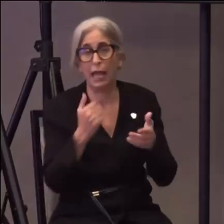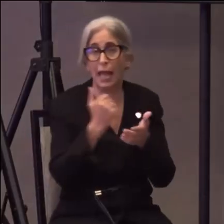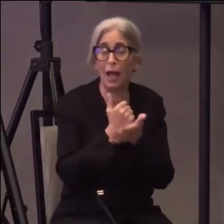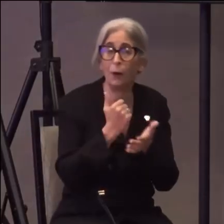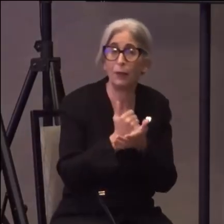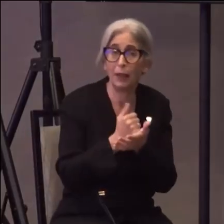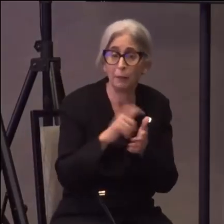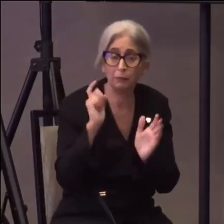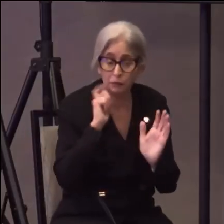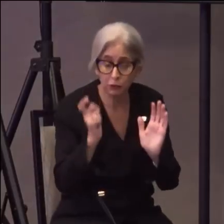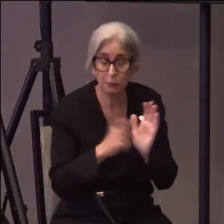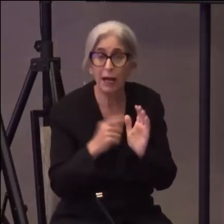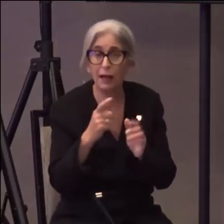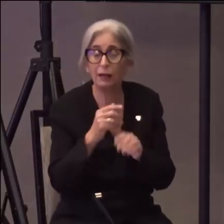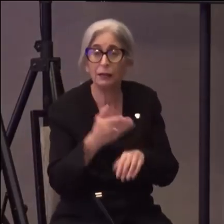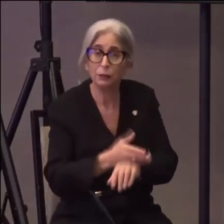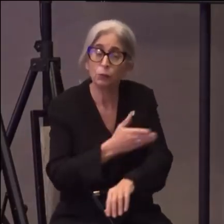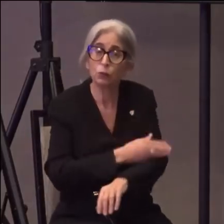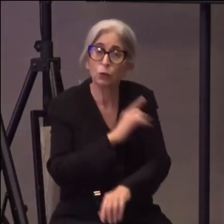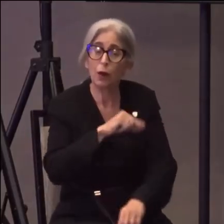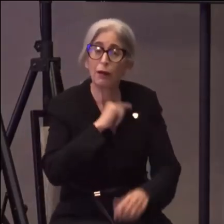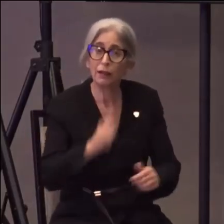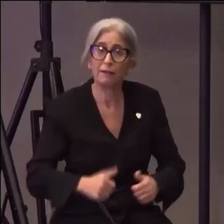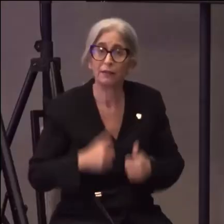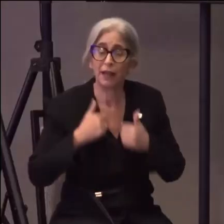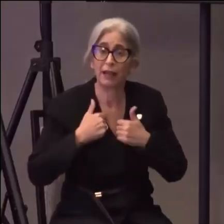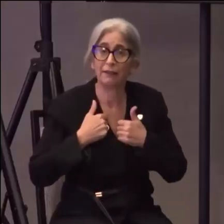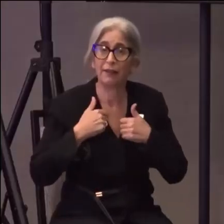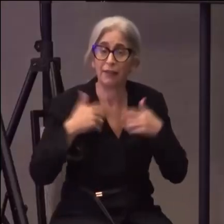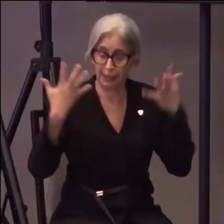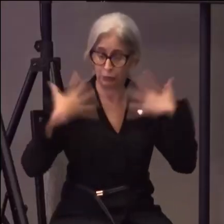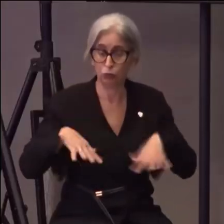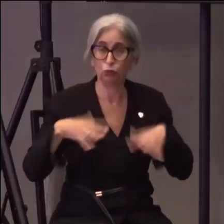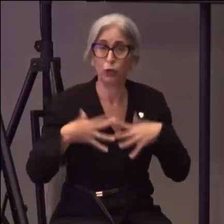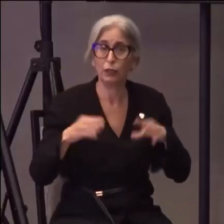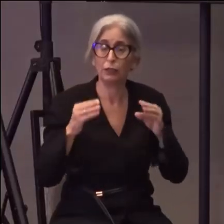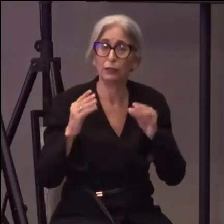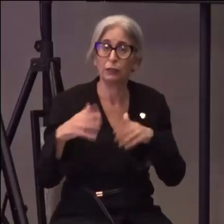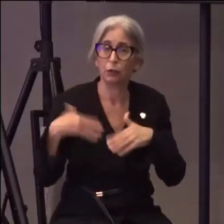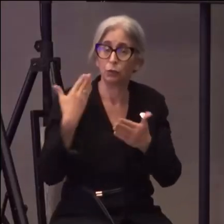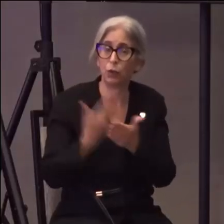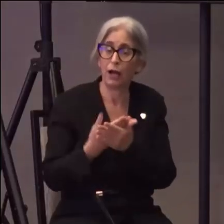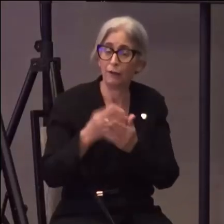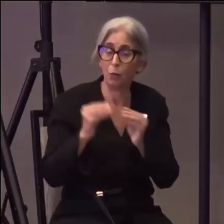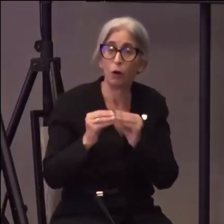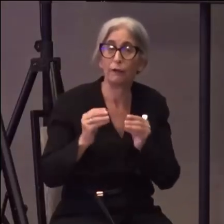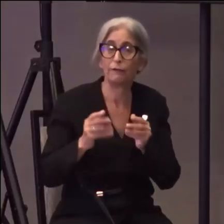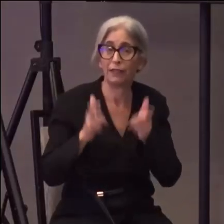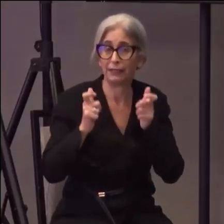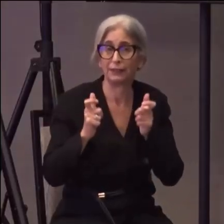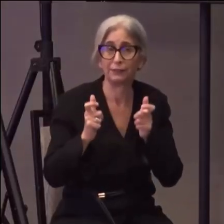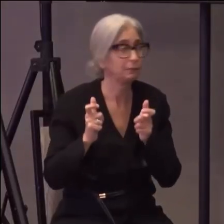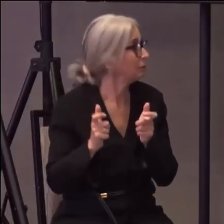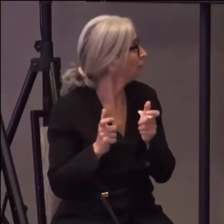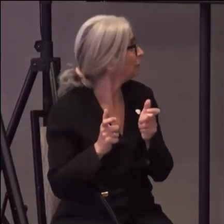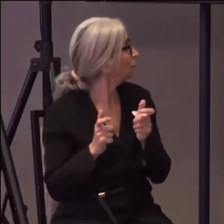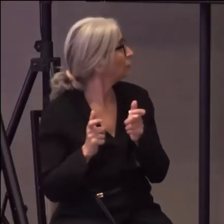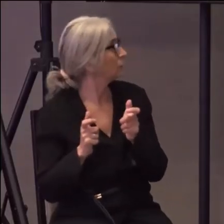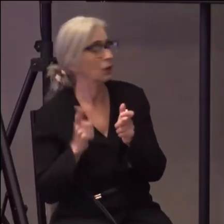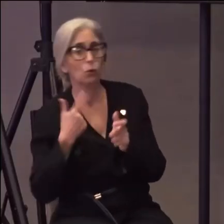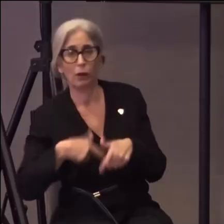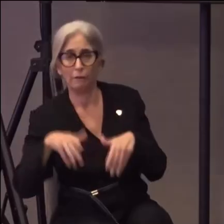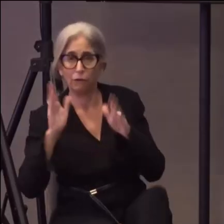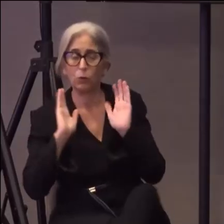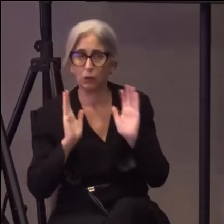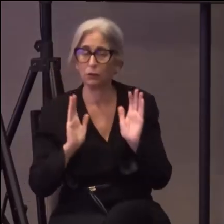spot safety and quality of life issues so that they can be addressed more quickly and systematically. Today, WashStop's roadway focused because we